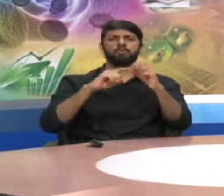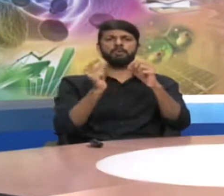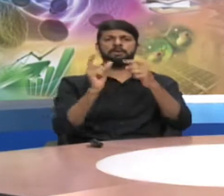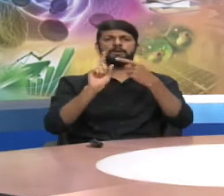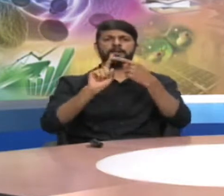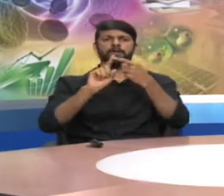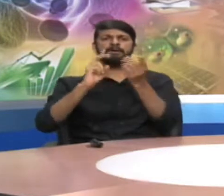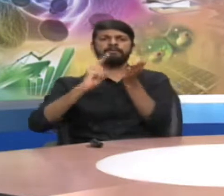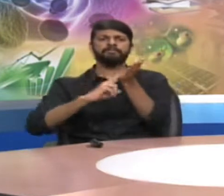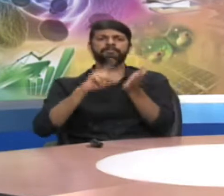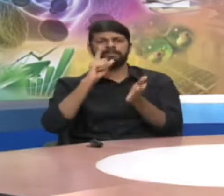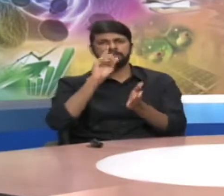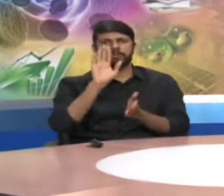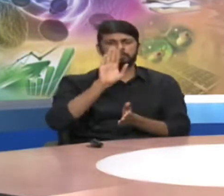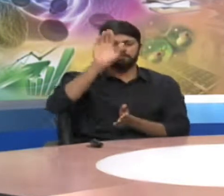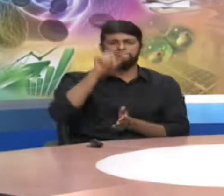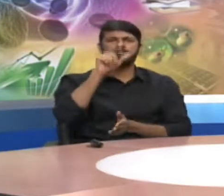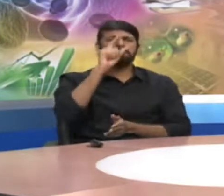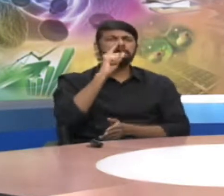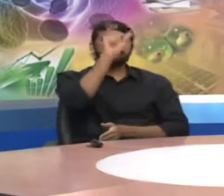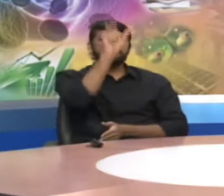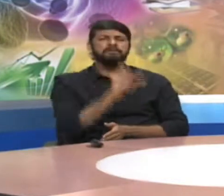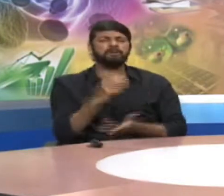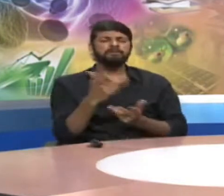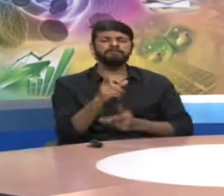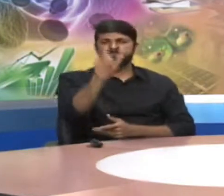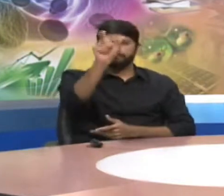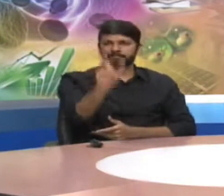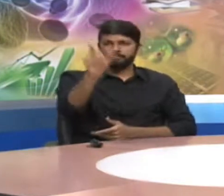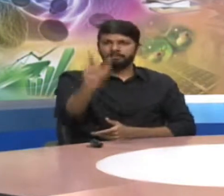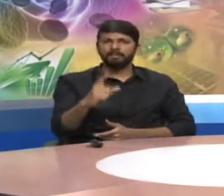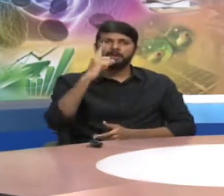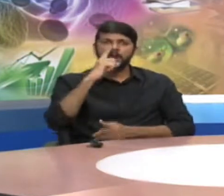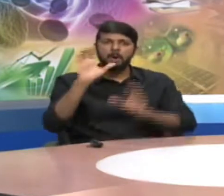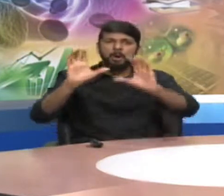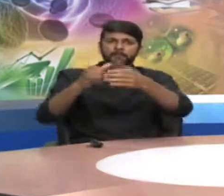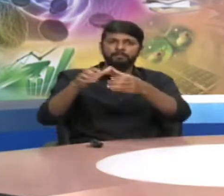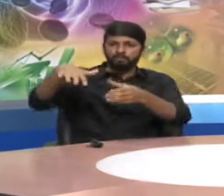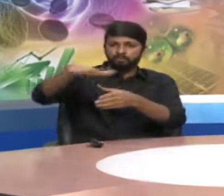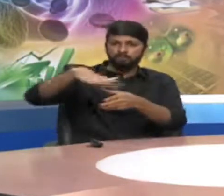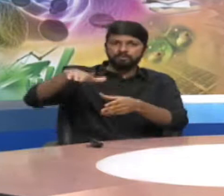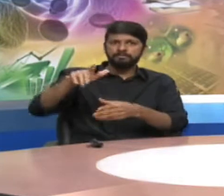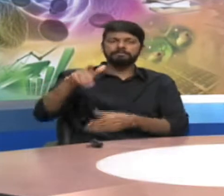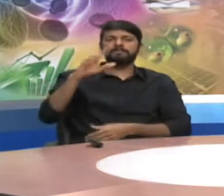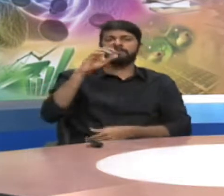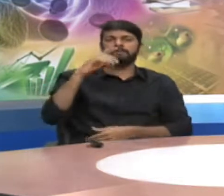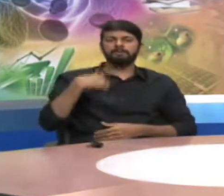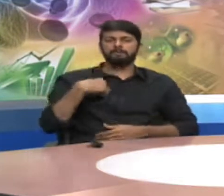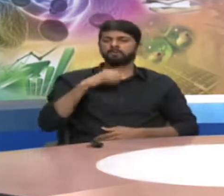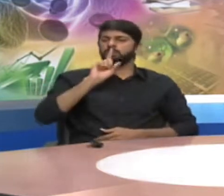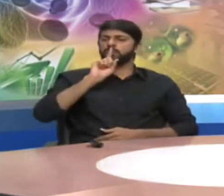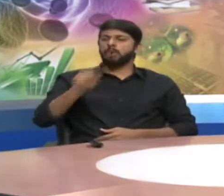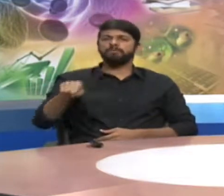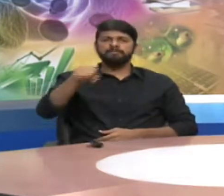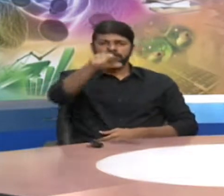Courtesan, women of the court attendant to royal noble people.